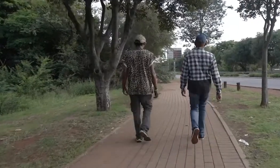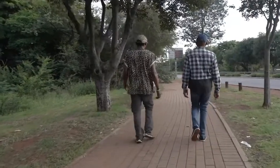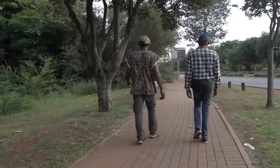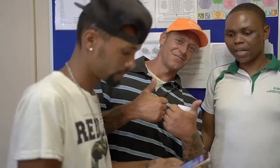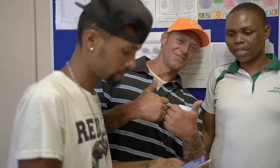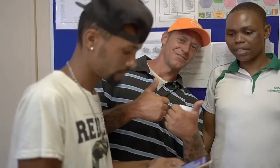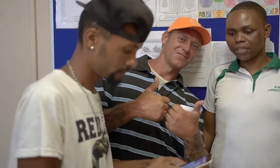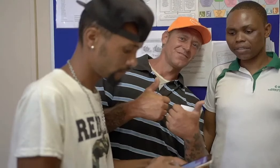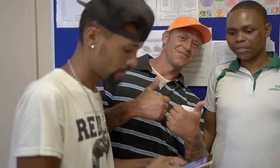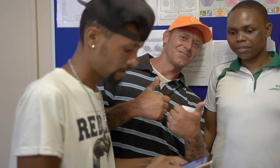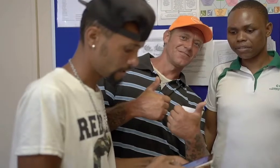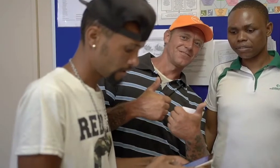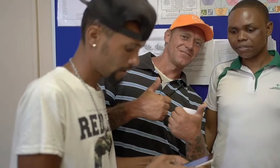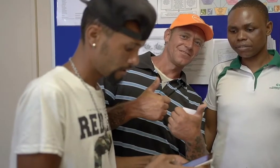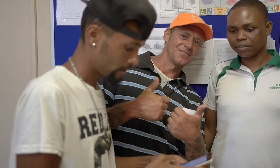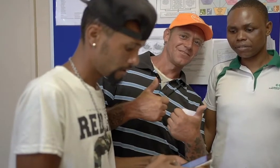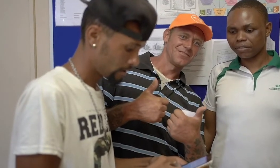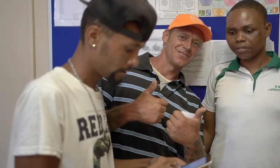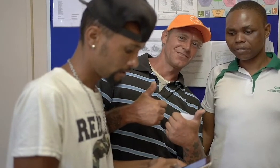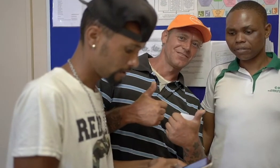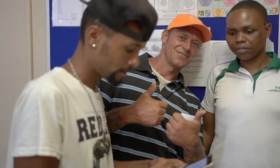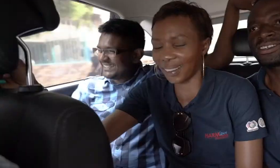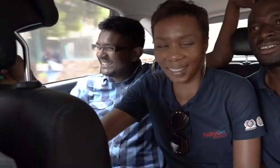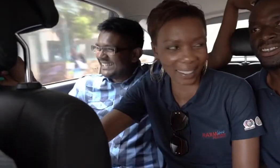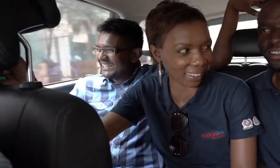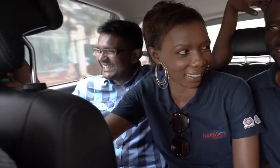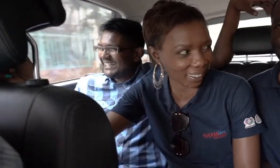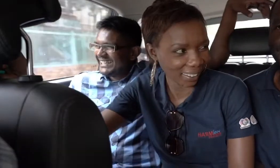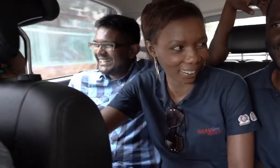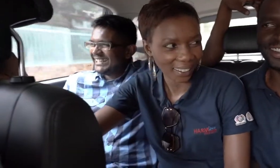own goals, and it's our job to help them reach those goals.